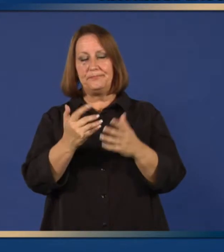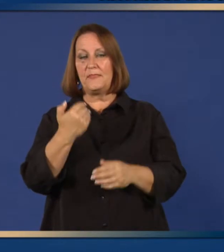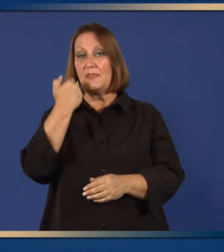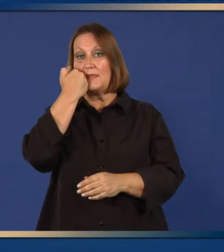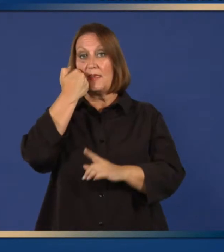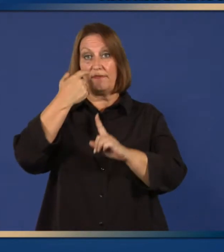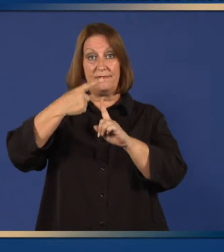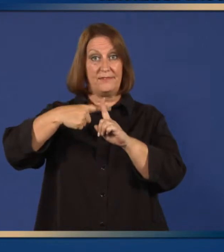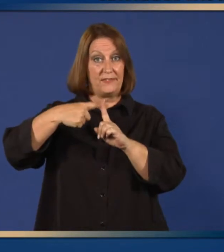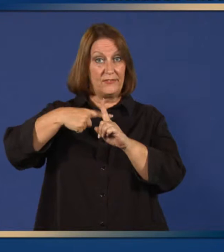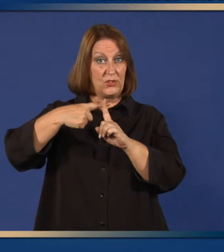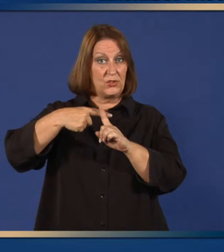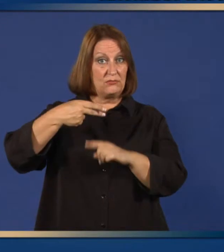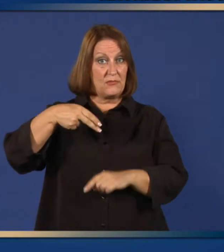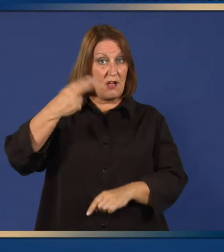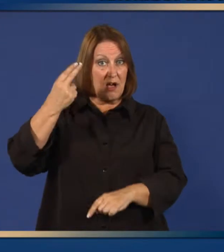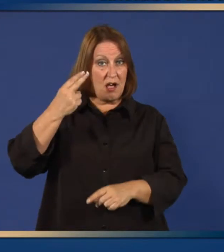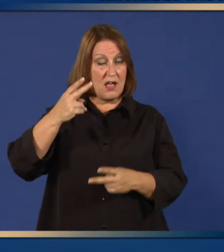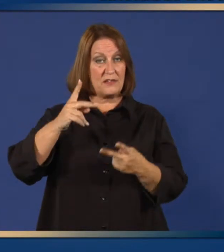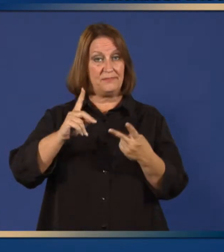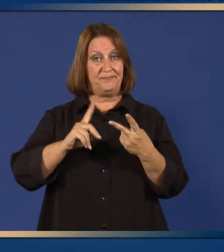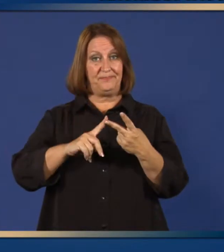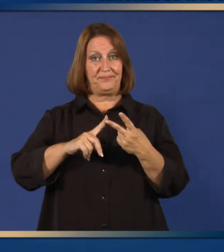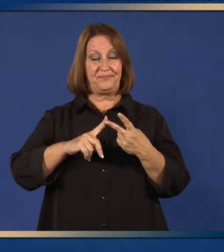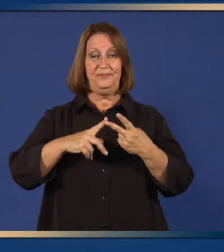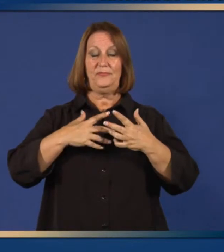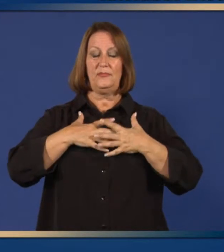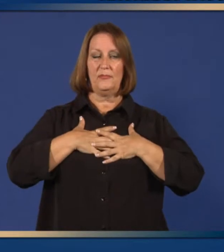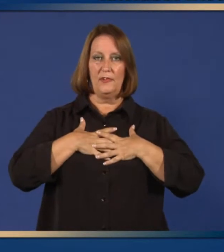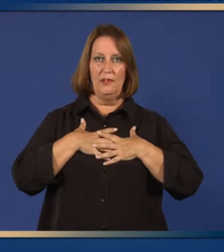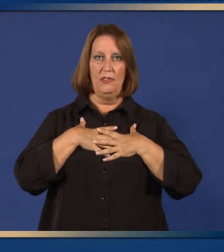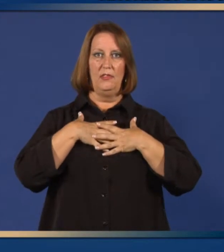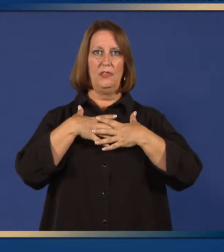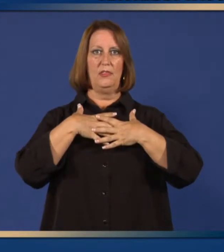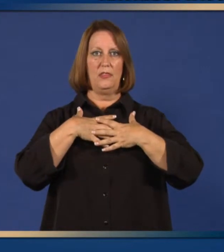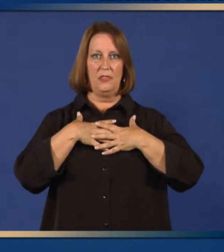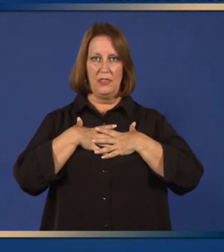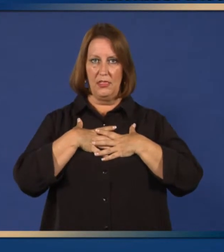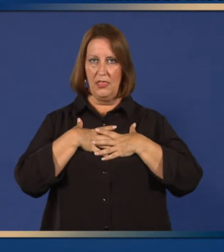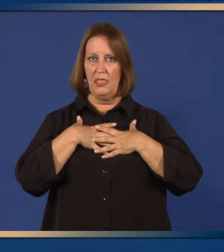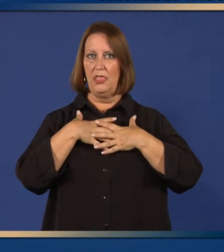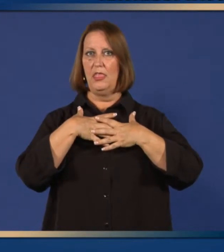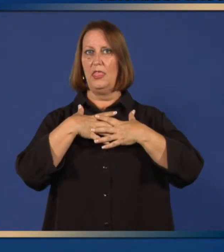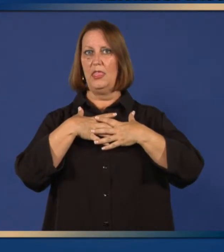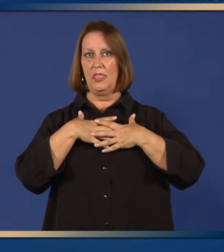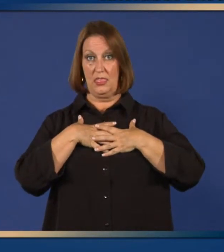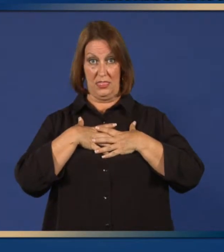Signs of a serious allergic reaction can include difficulty breathing,